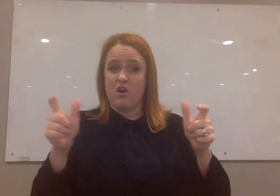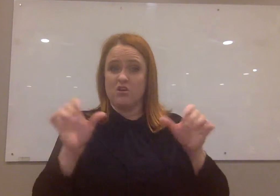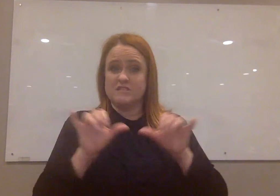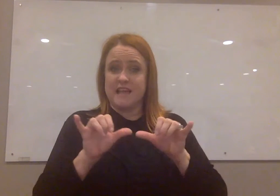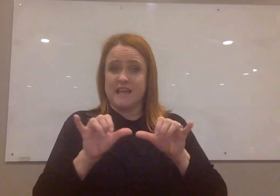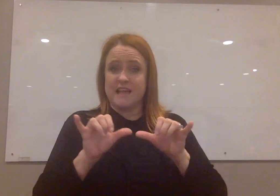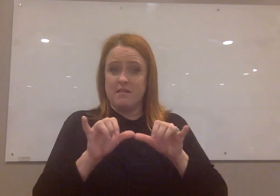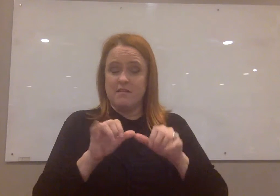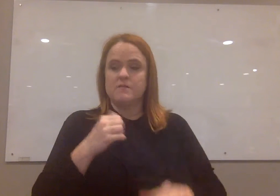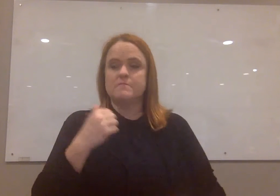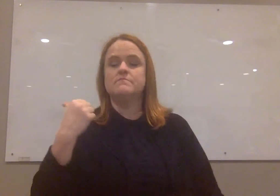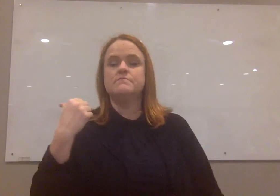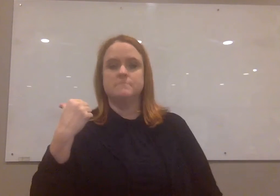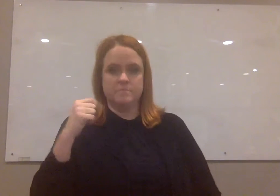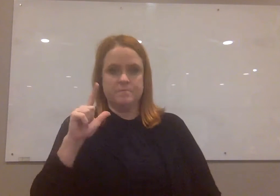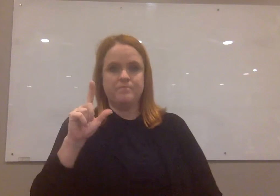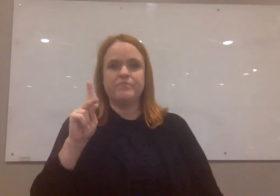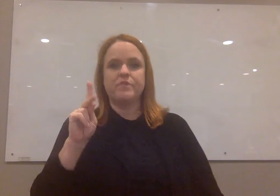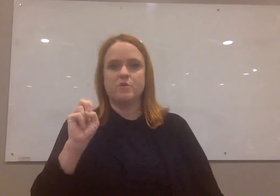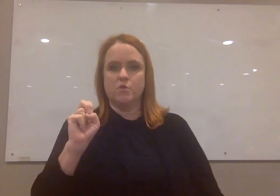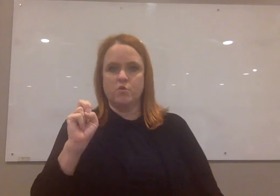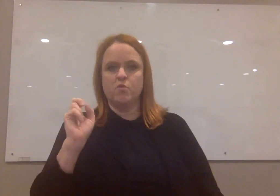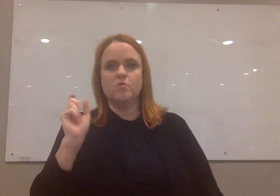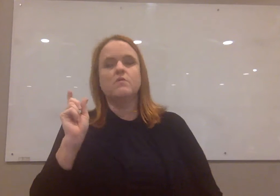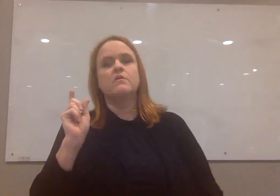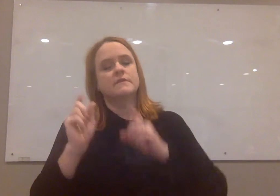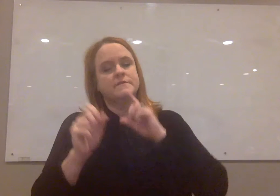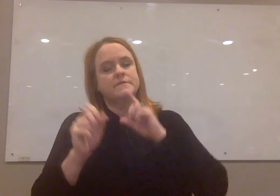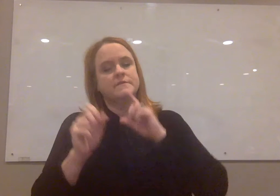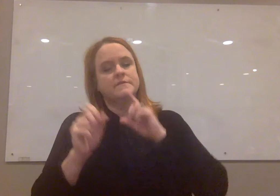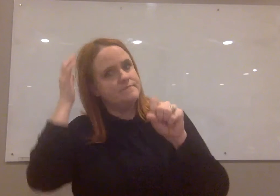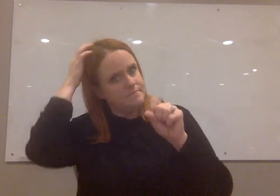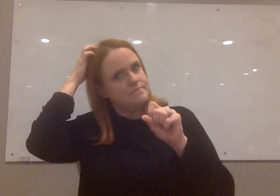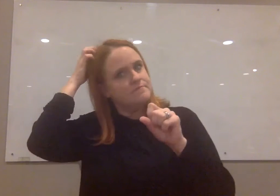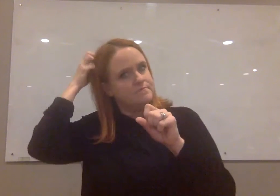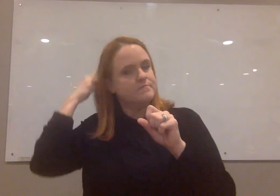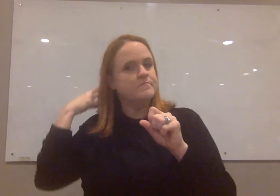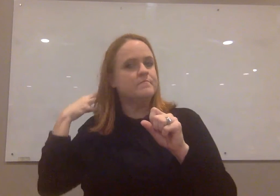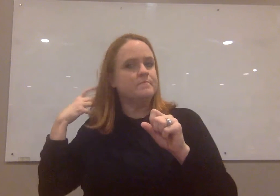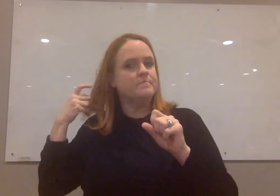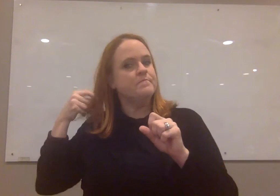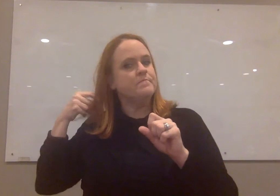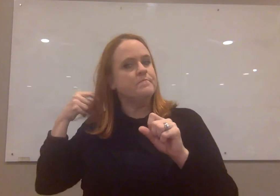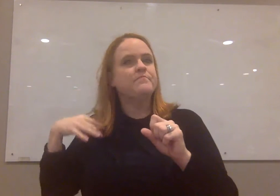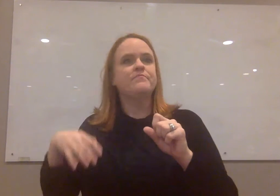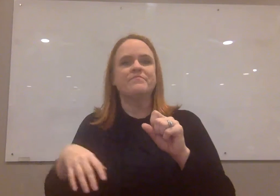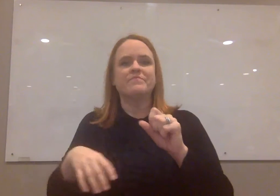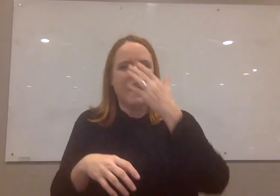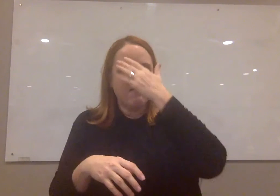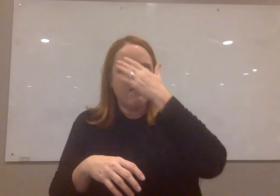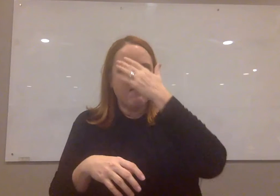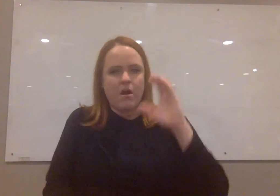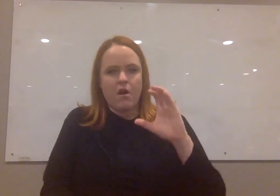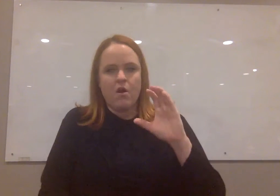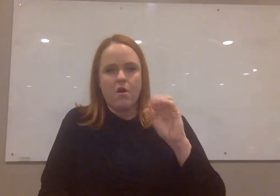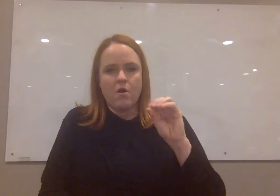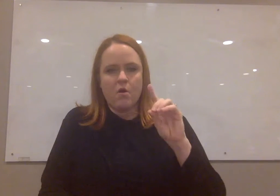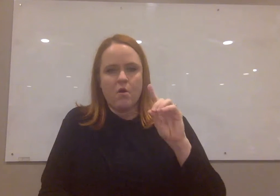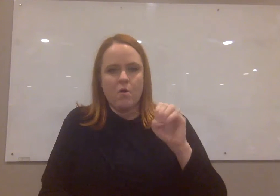lot of the, I forget what the code name was for the project in Europe, where they let process